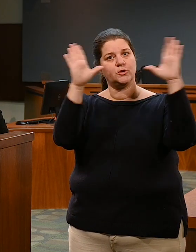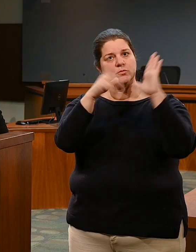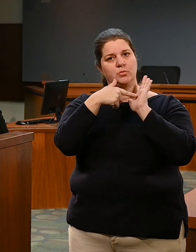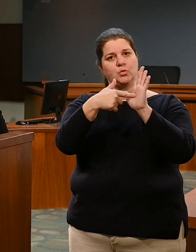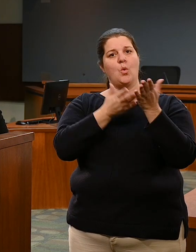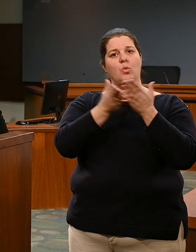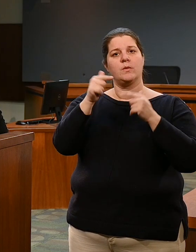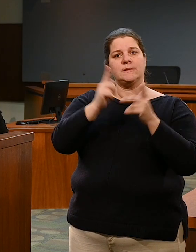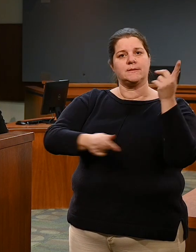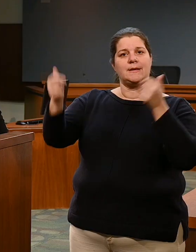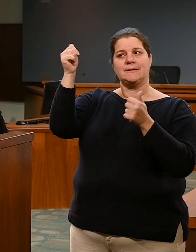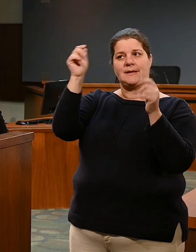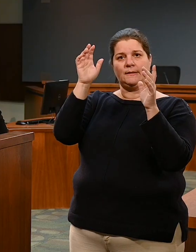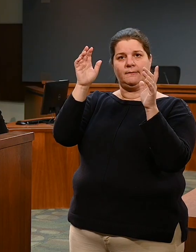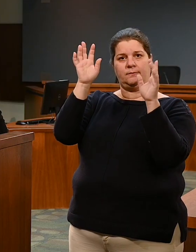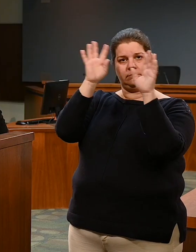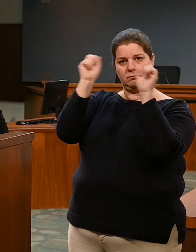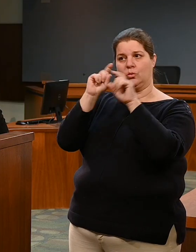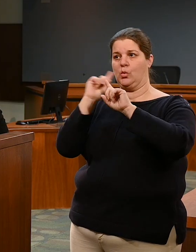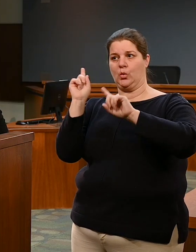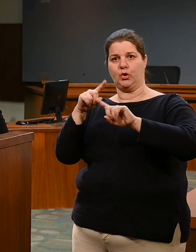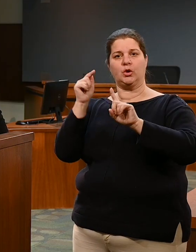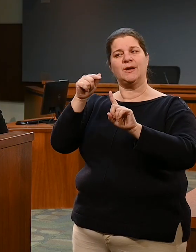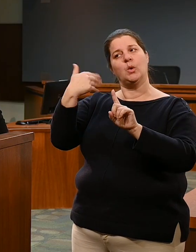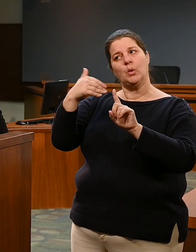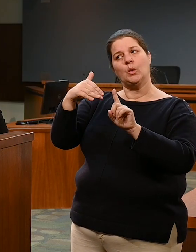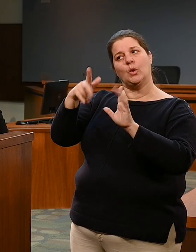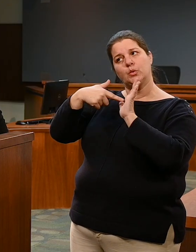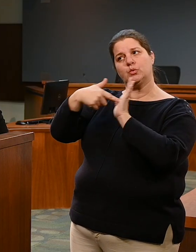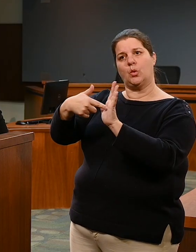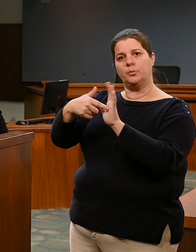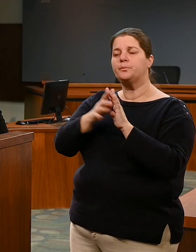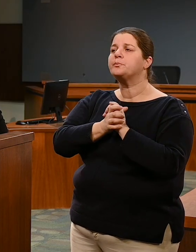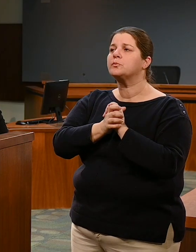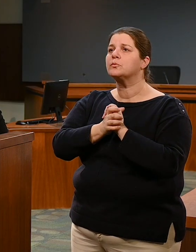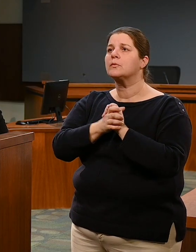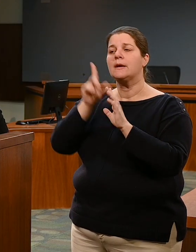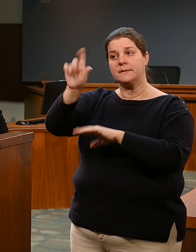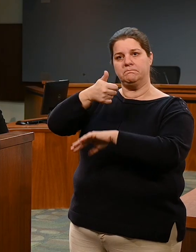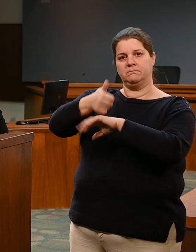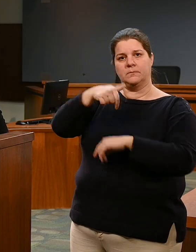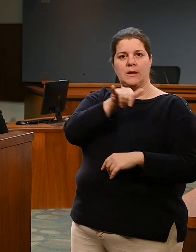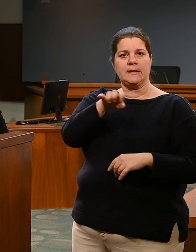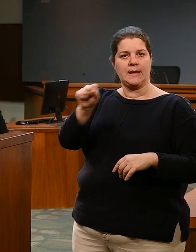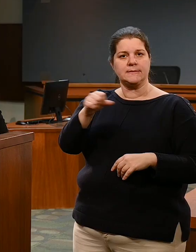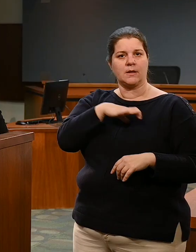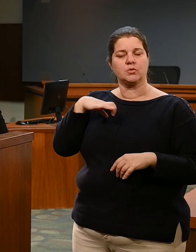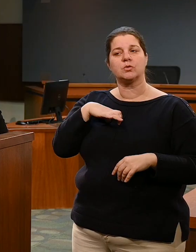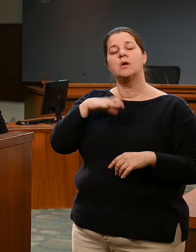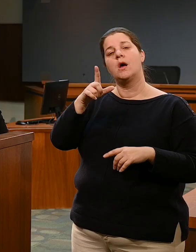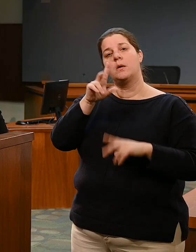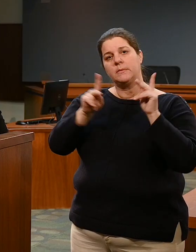executive order that created the YES Council in the first place. This report was made possible by the people who showed up consistently, asked hard questions,